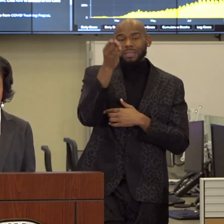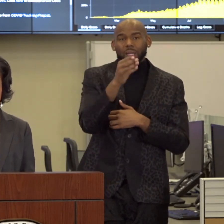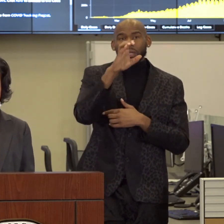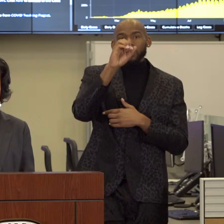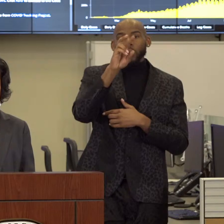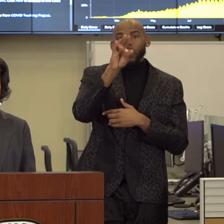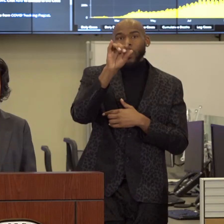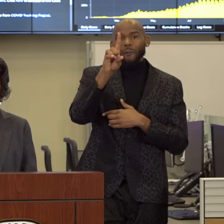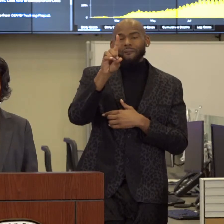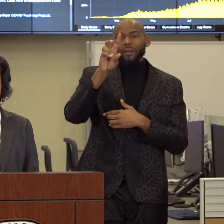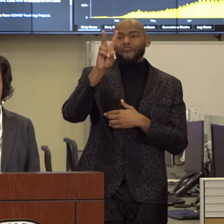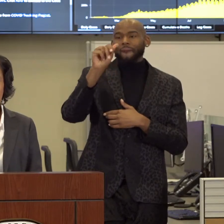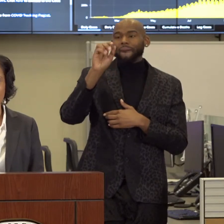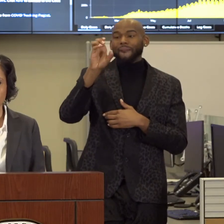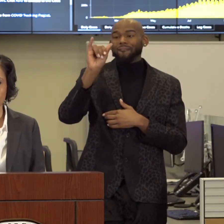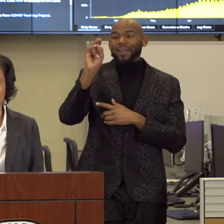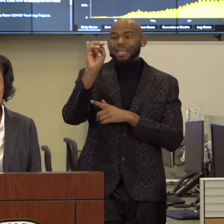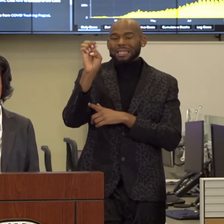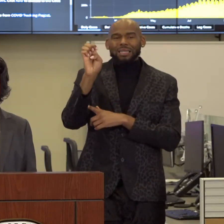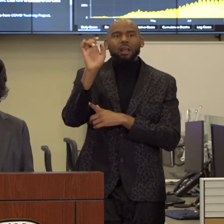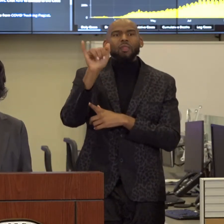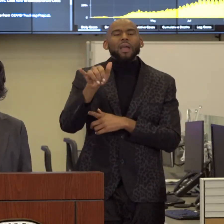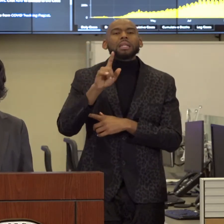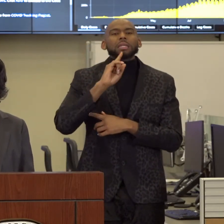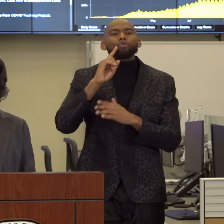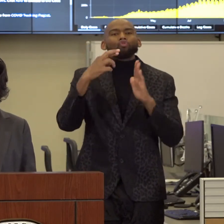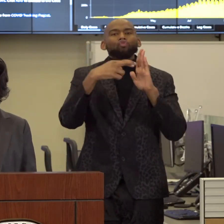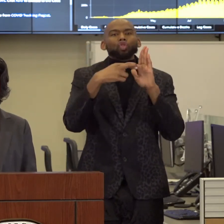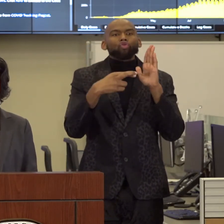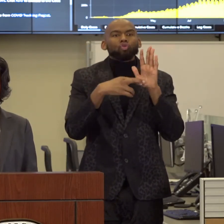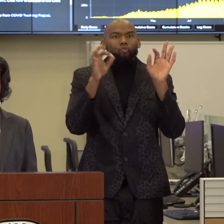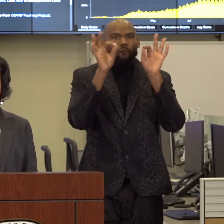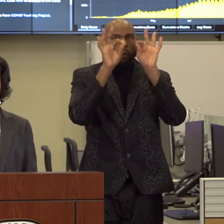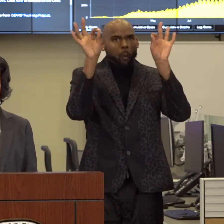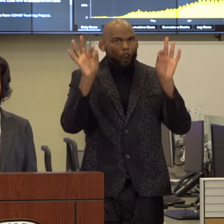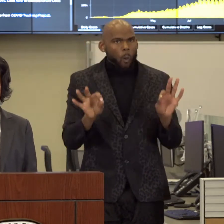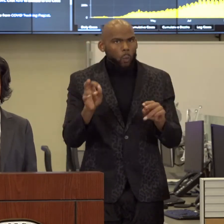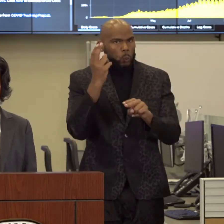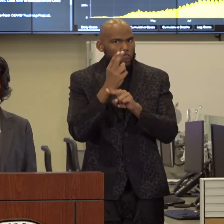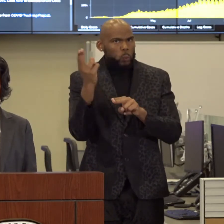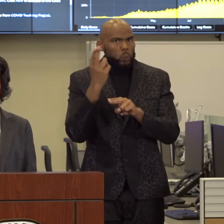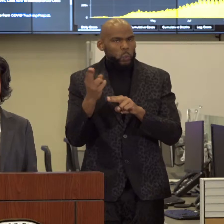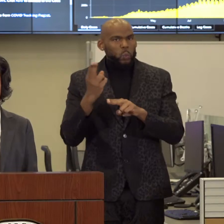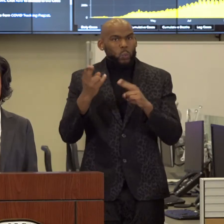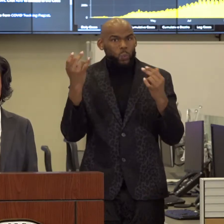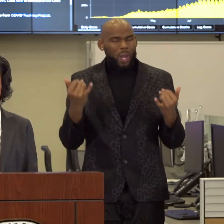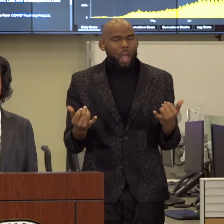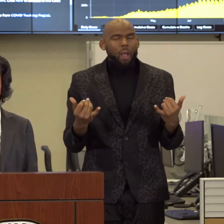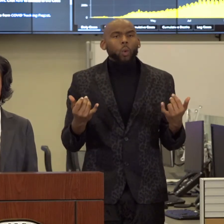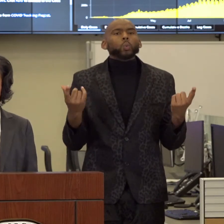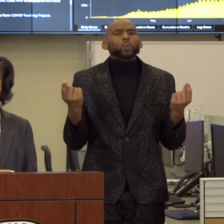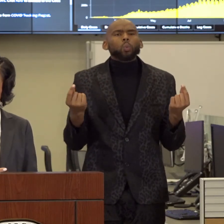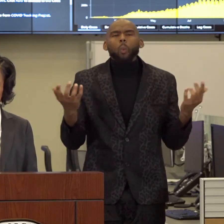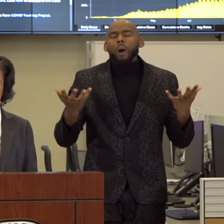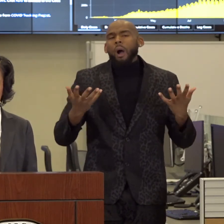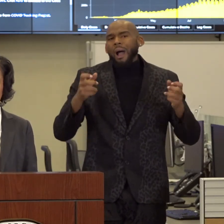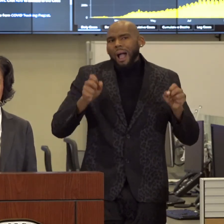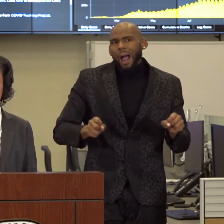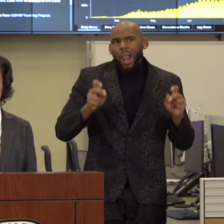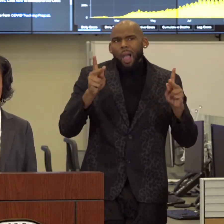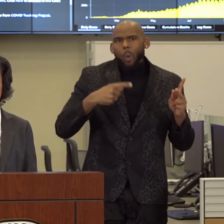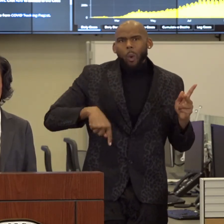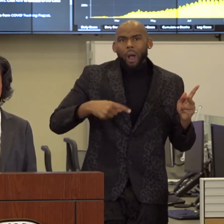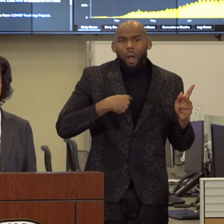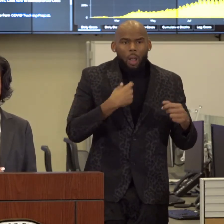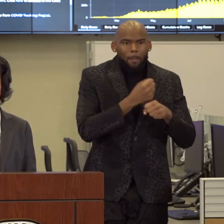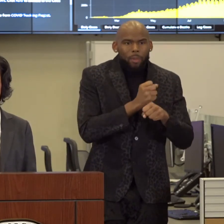mypgc.us/COVID vaccine. That's the pre-registration form that we're using now. That form allows us to look and to make